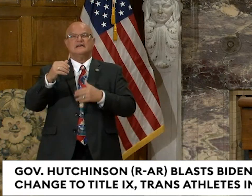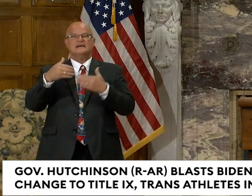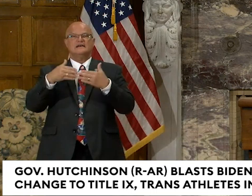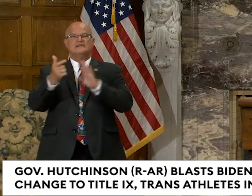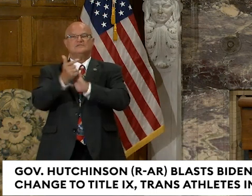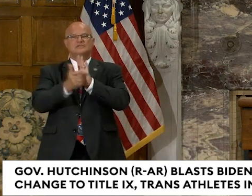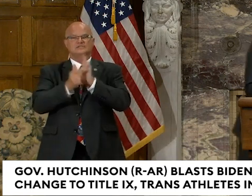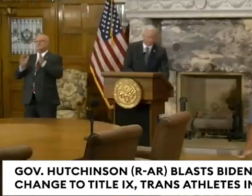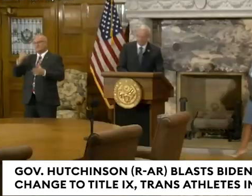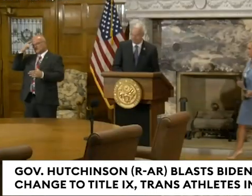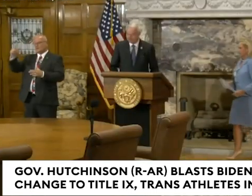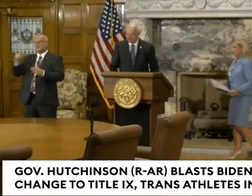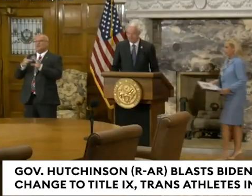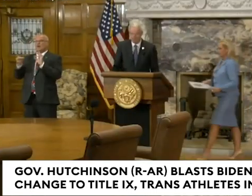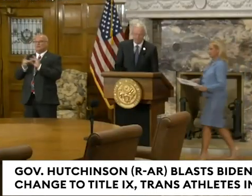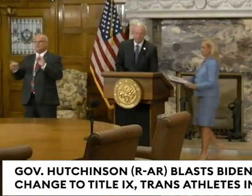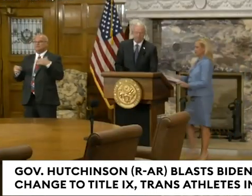for her comments.